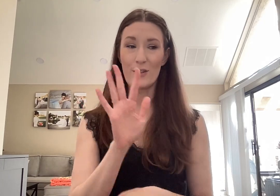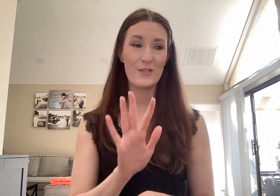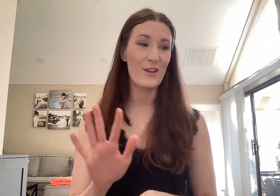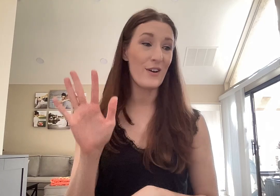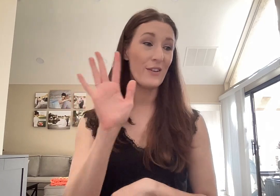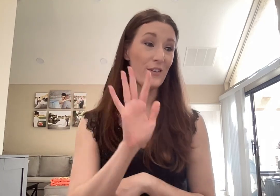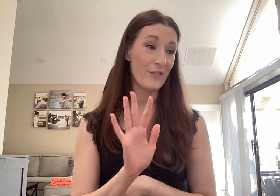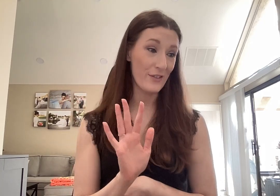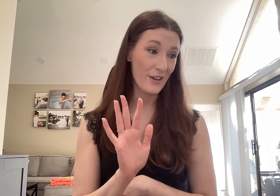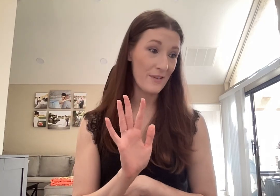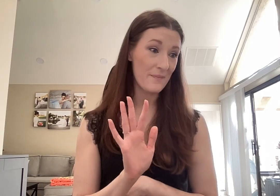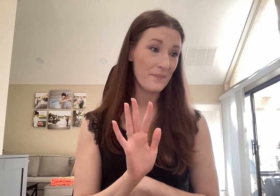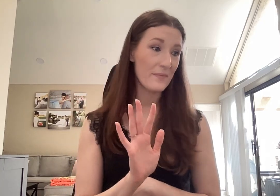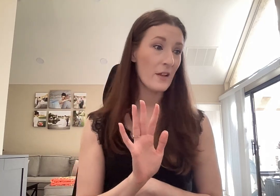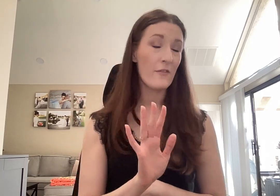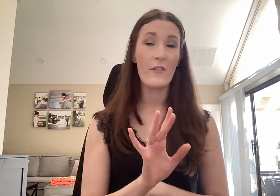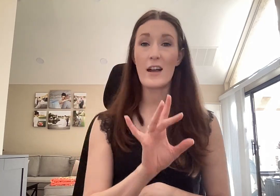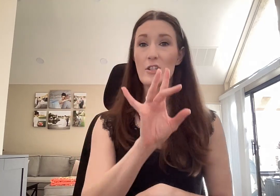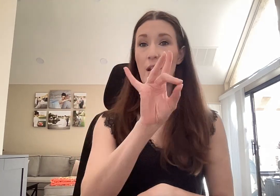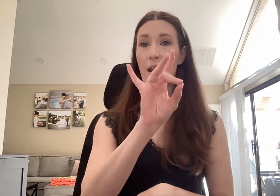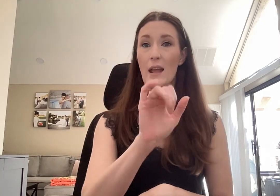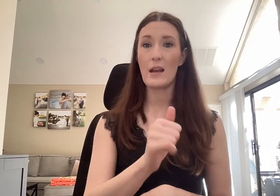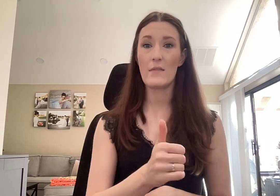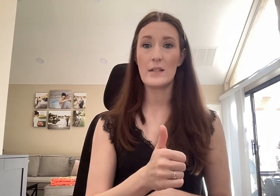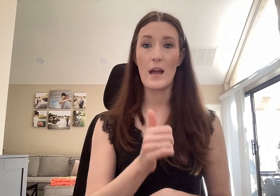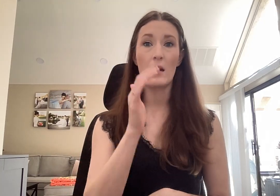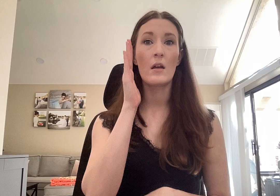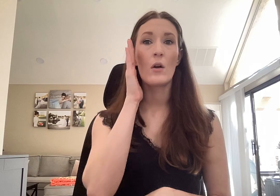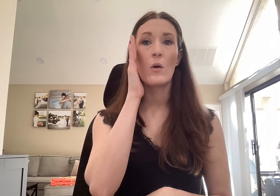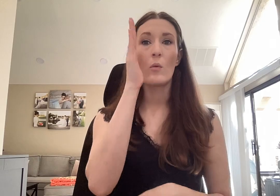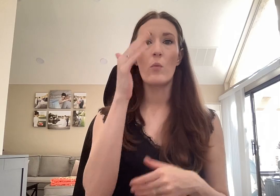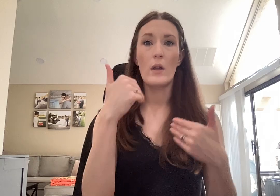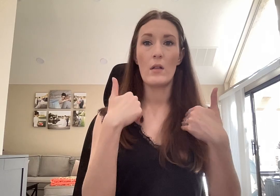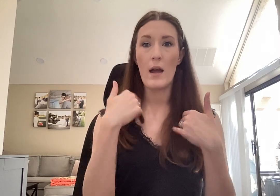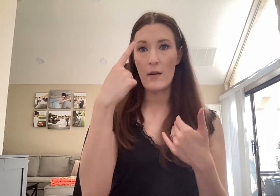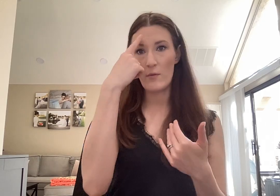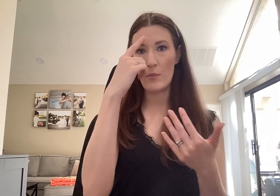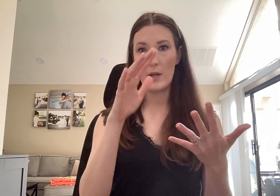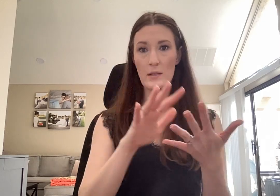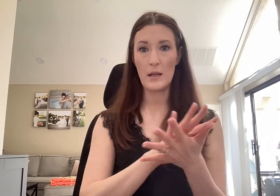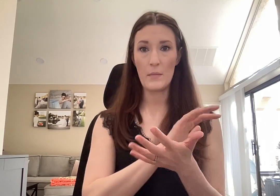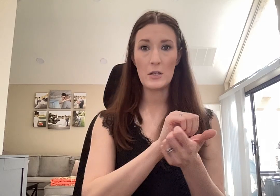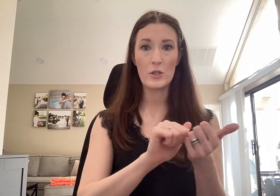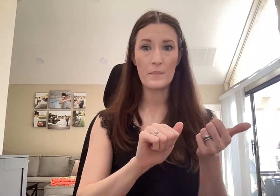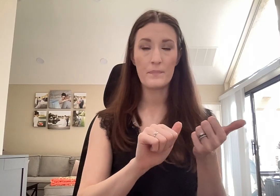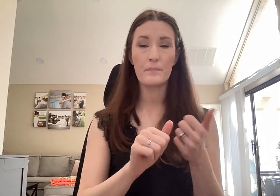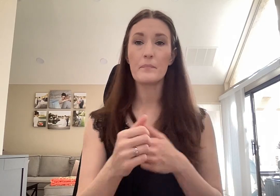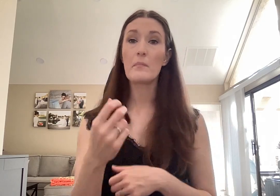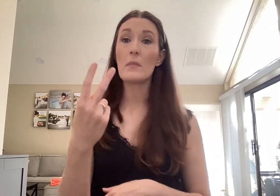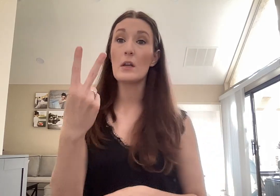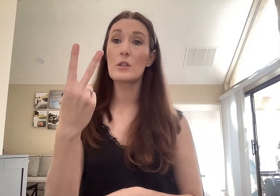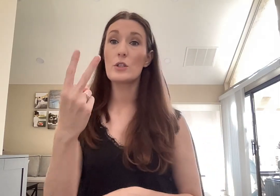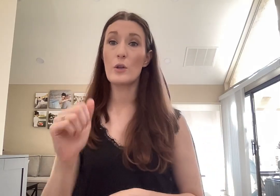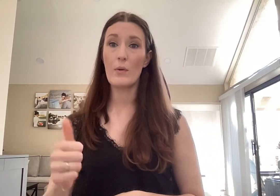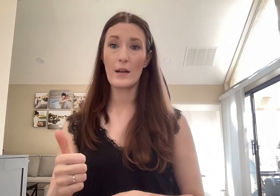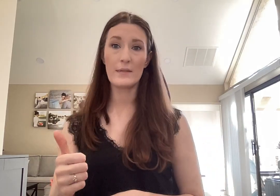boxers all over. Fraction 8 out of 10 will have brain damage. 2 out of